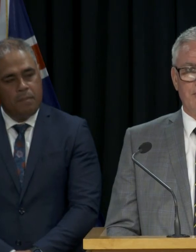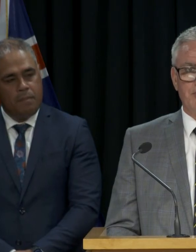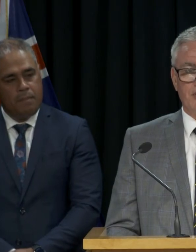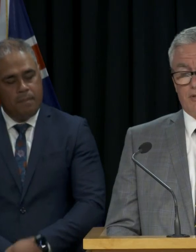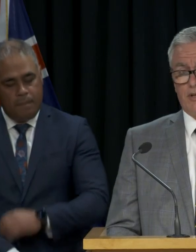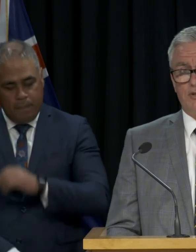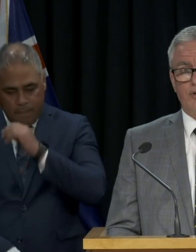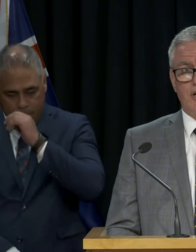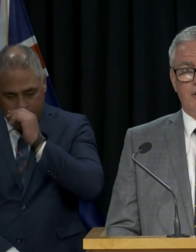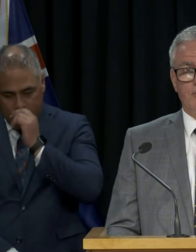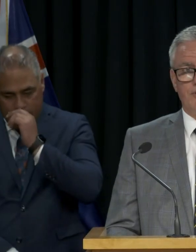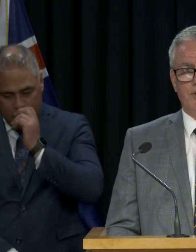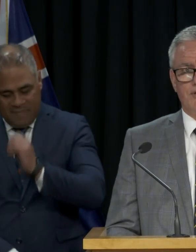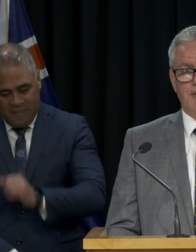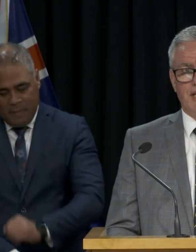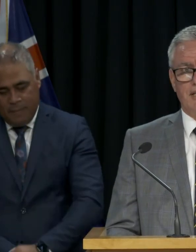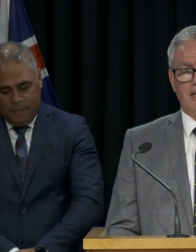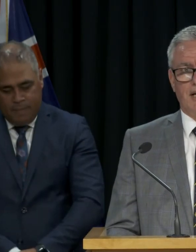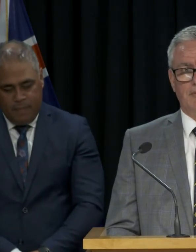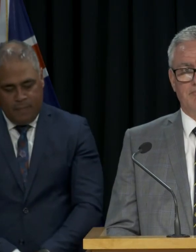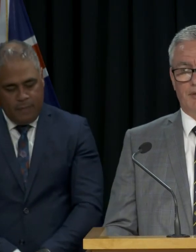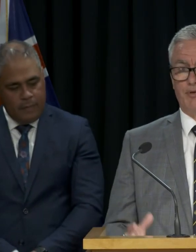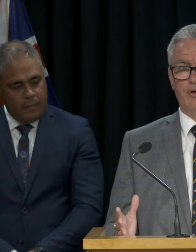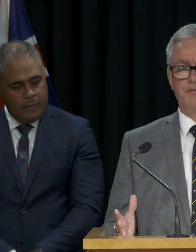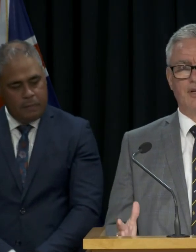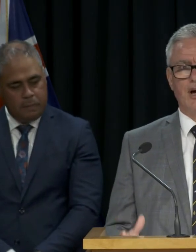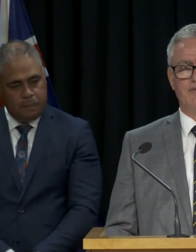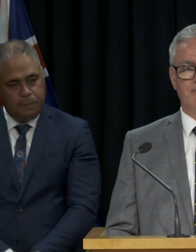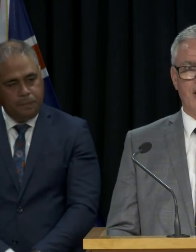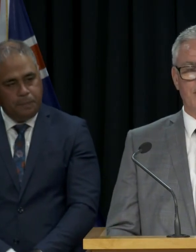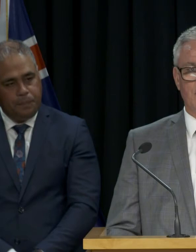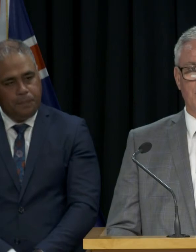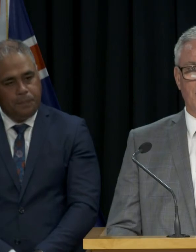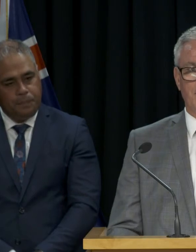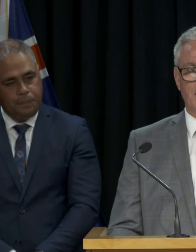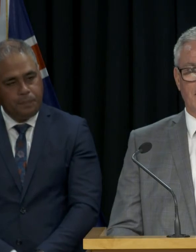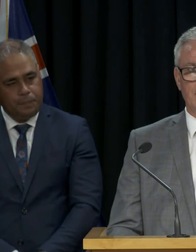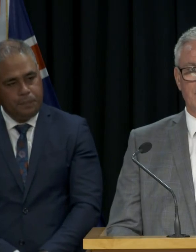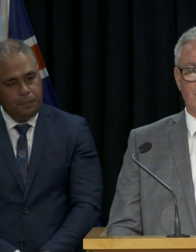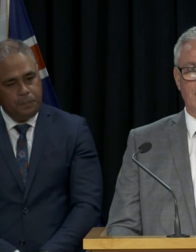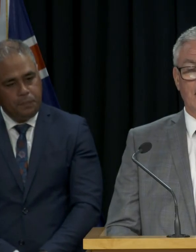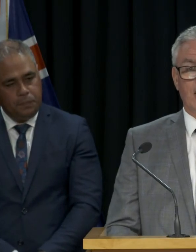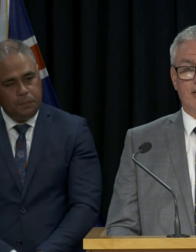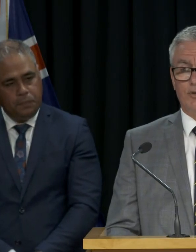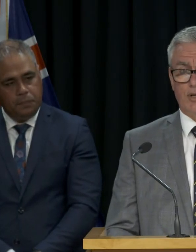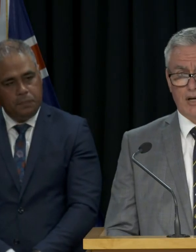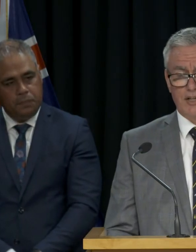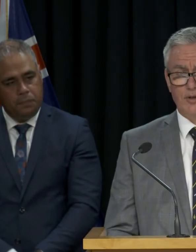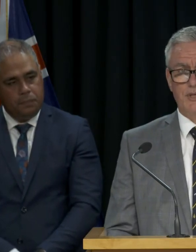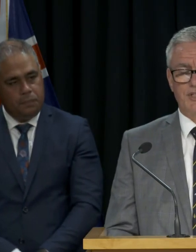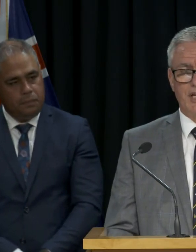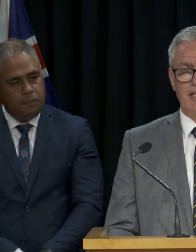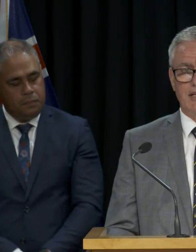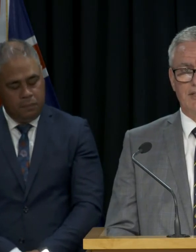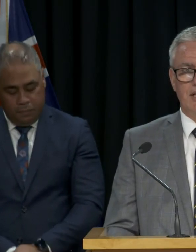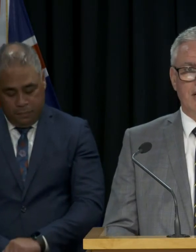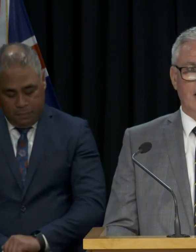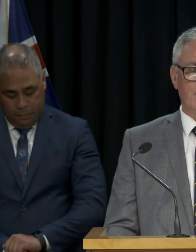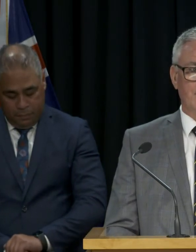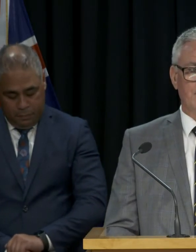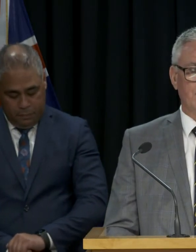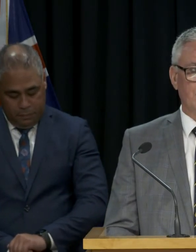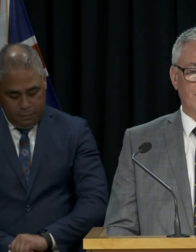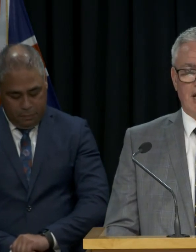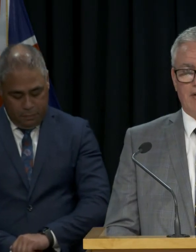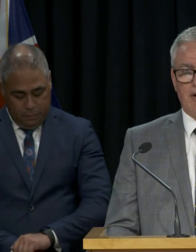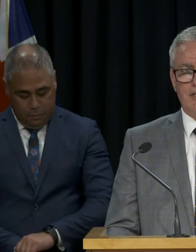reasons, to represent Te Tai Tokerau and also to improve the lives of Māoridom, and I think that I can do it. I do want to say that I